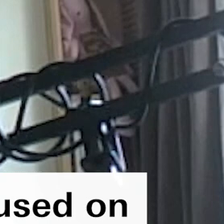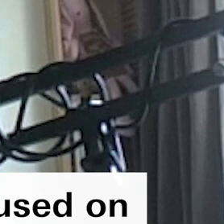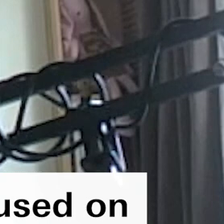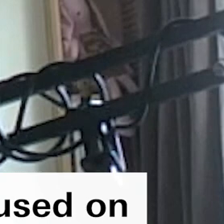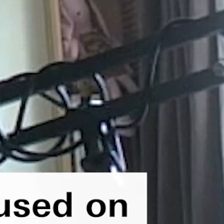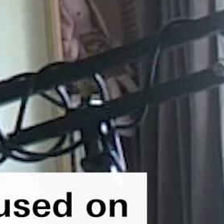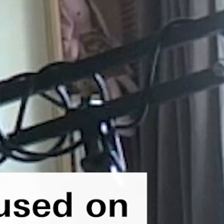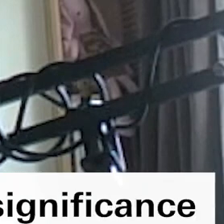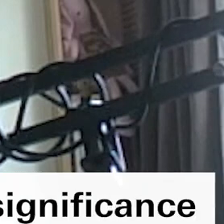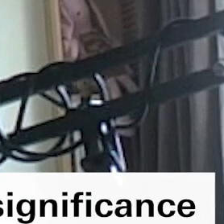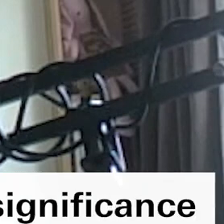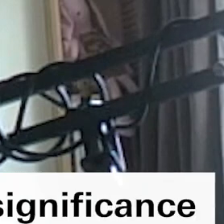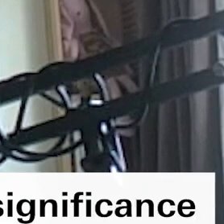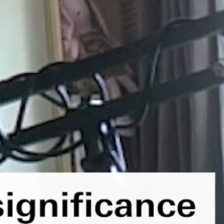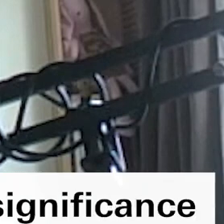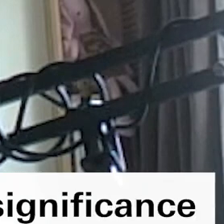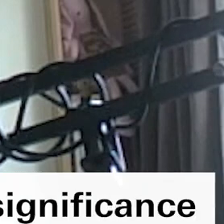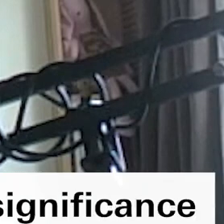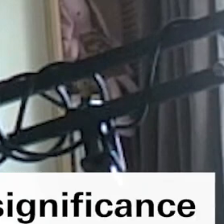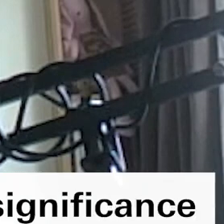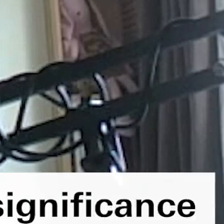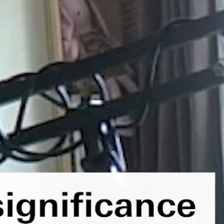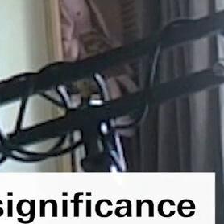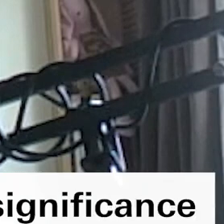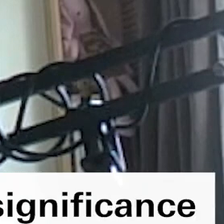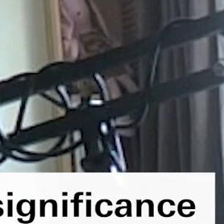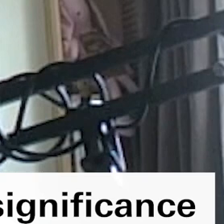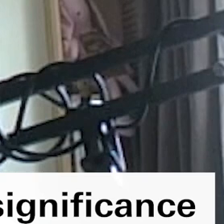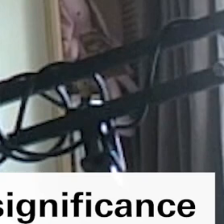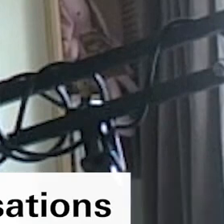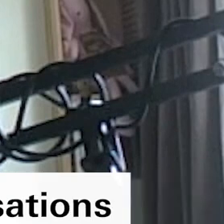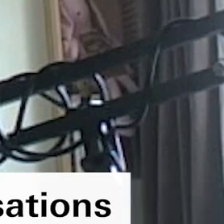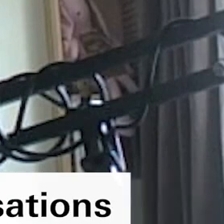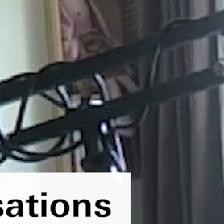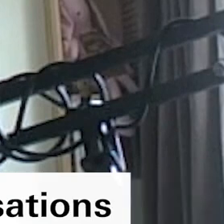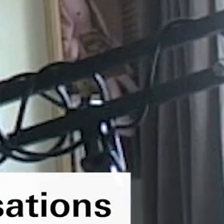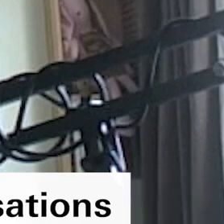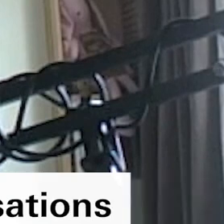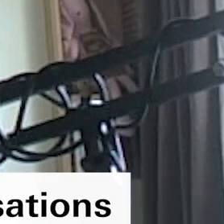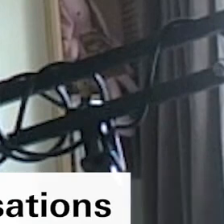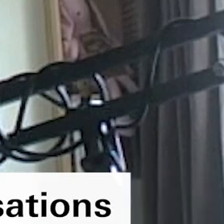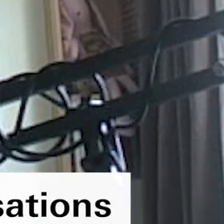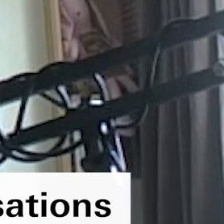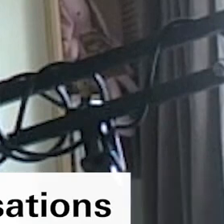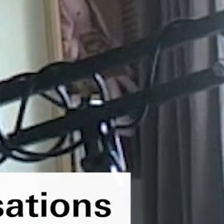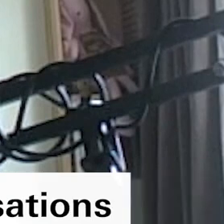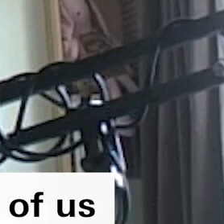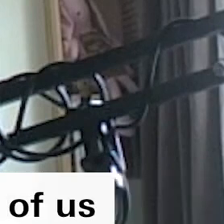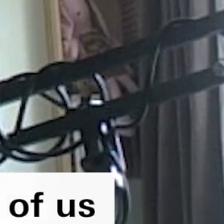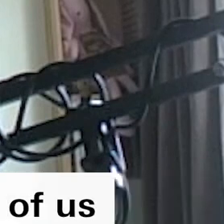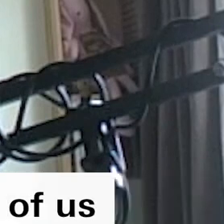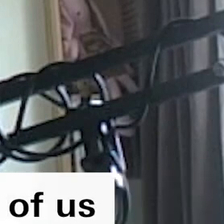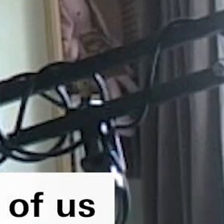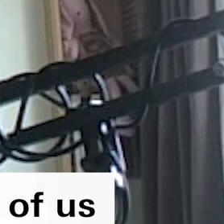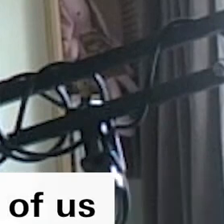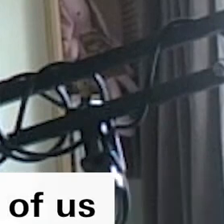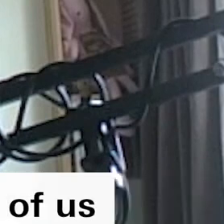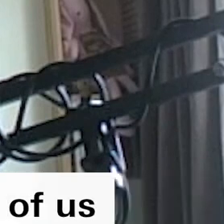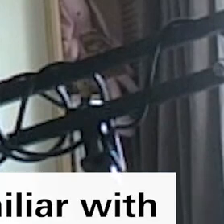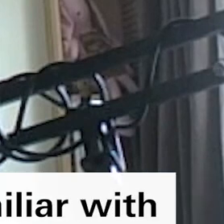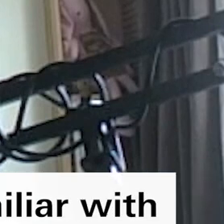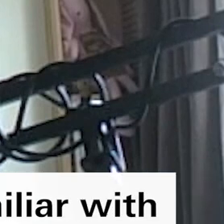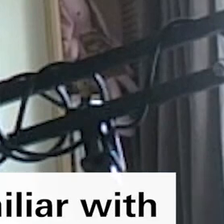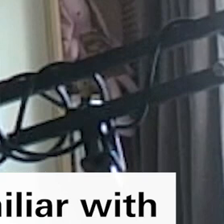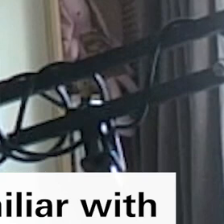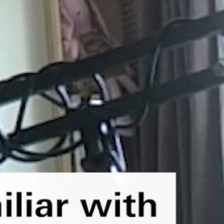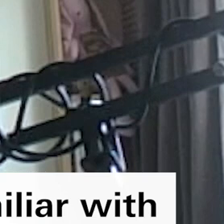on thinking about the role and the significance of disabled people's organizations. And by that, I think, you